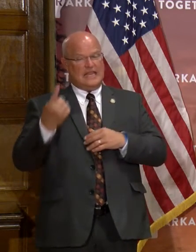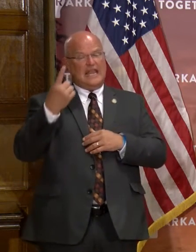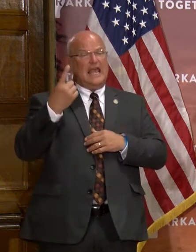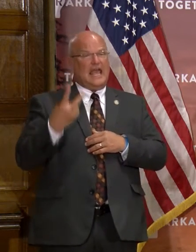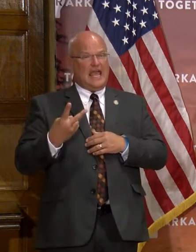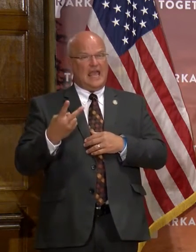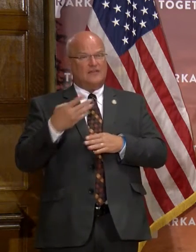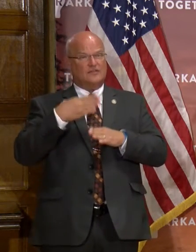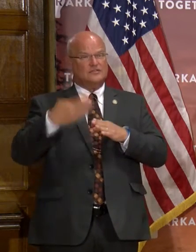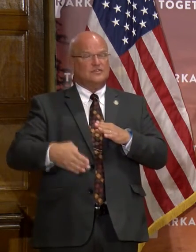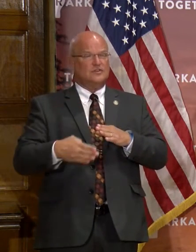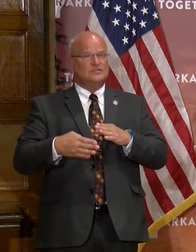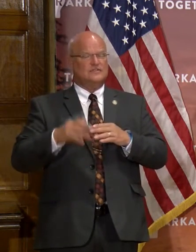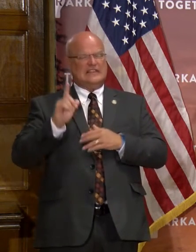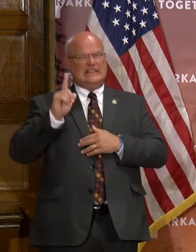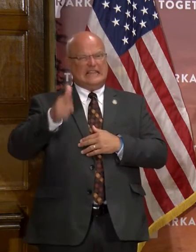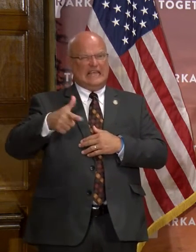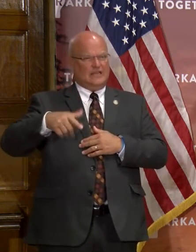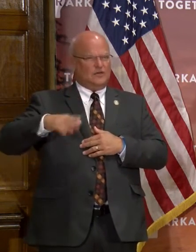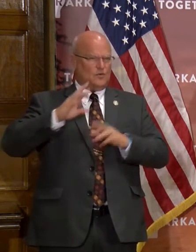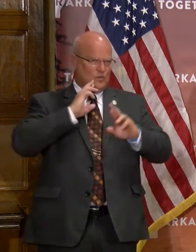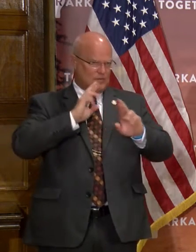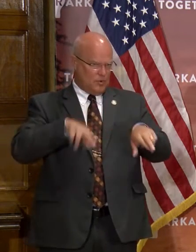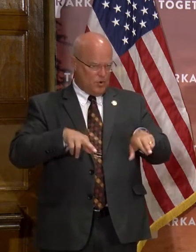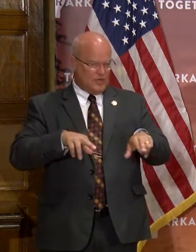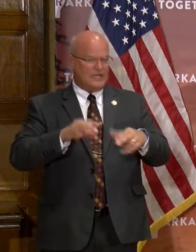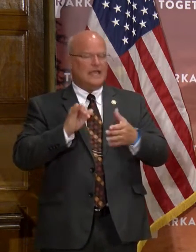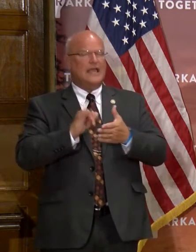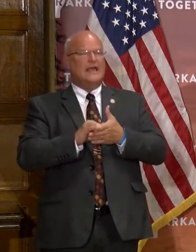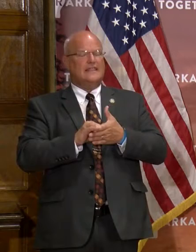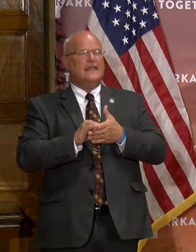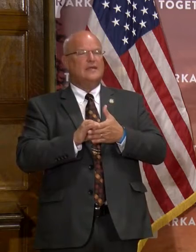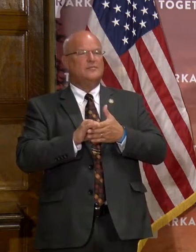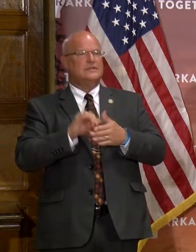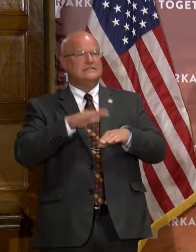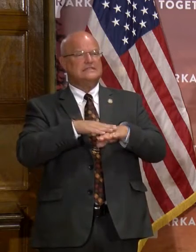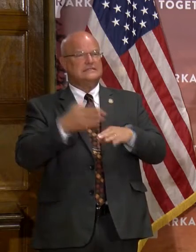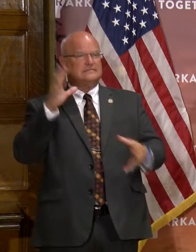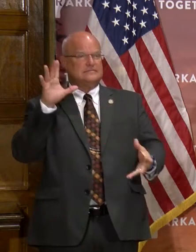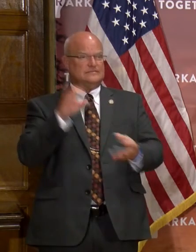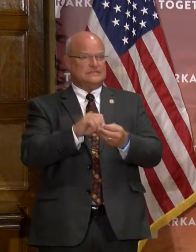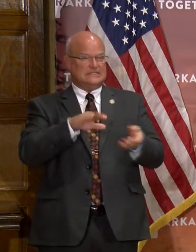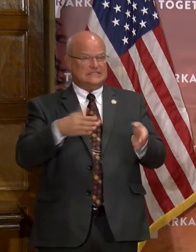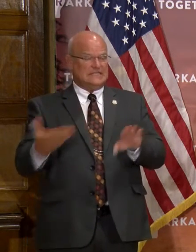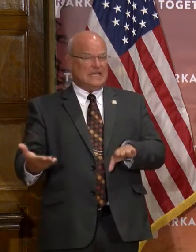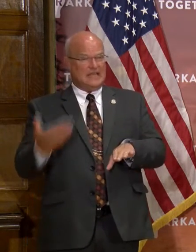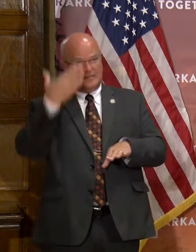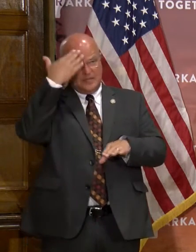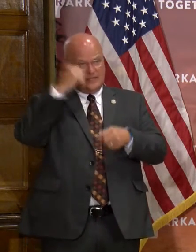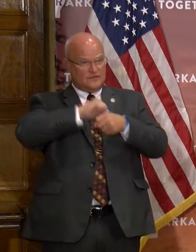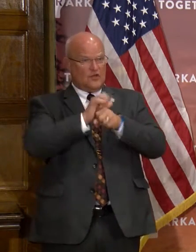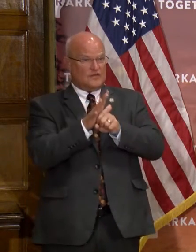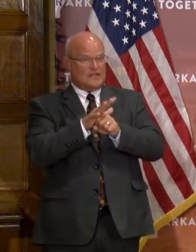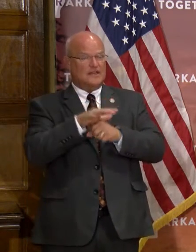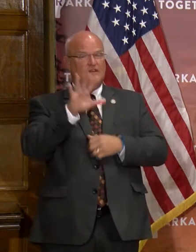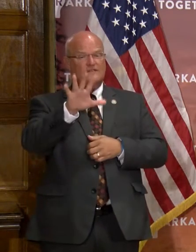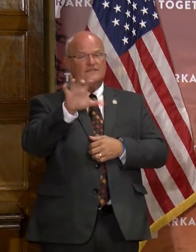are as a result of delayed reporting, and that brings our total deaths of Arkansans because of